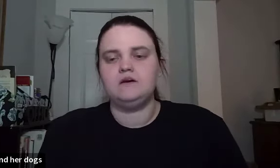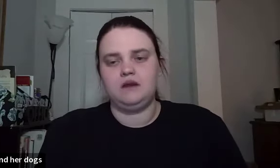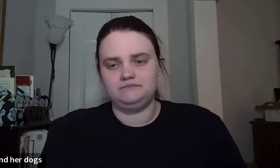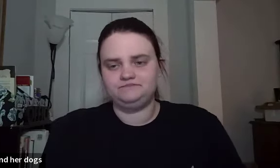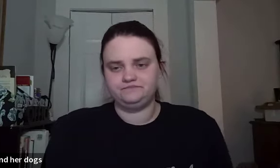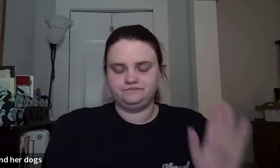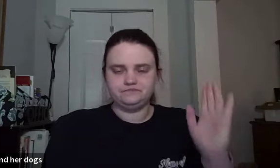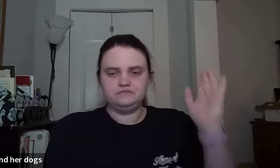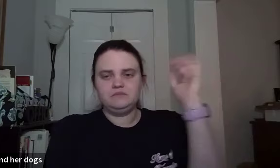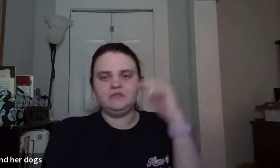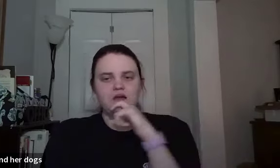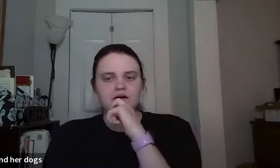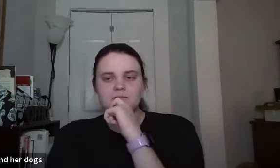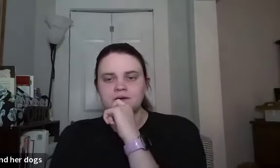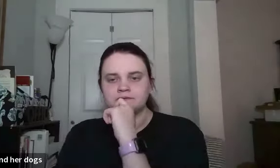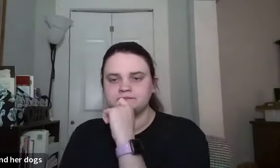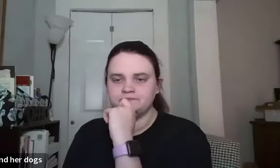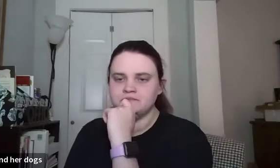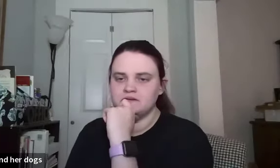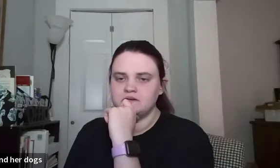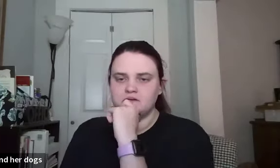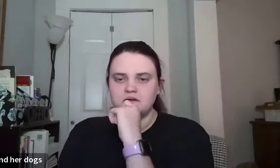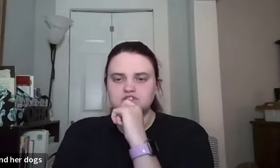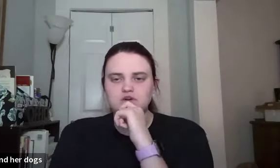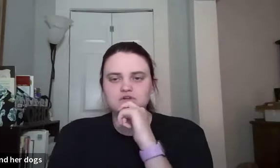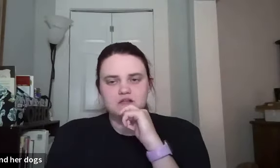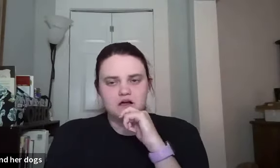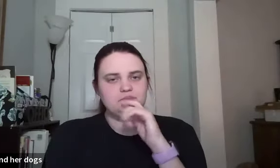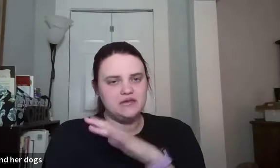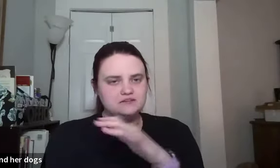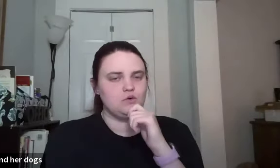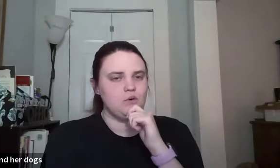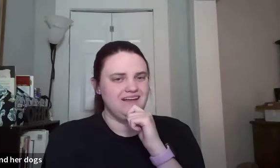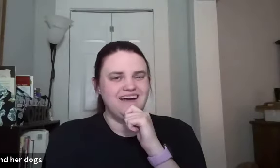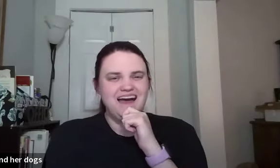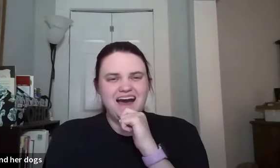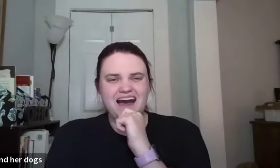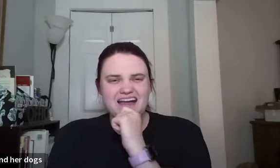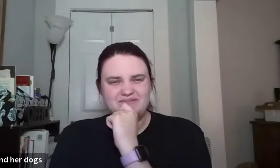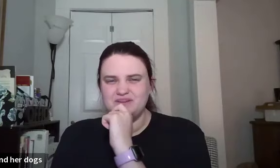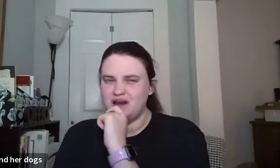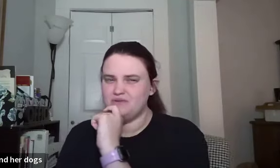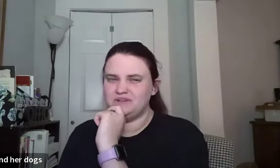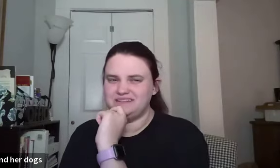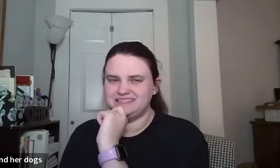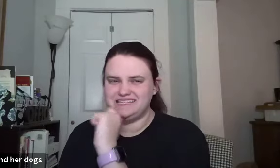Okay. Um, so sloth, panda, or koala. I have not really